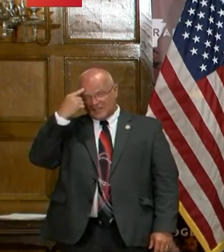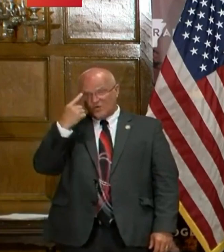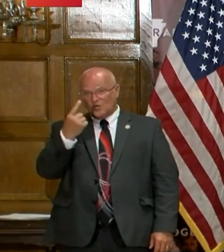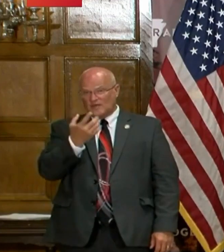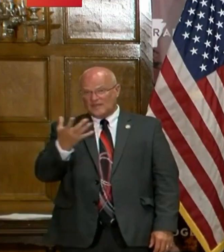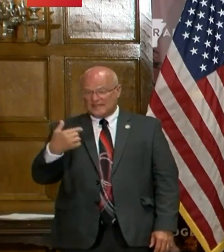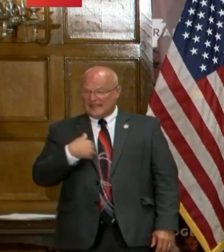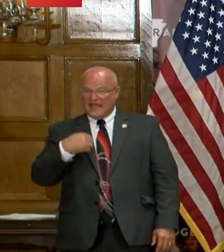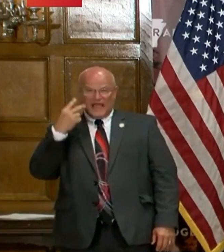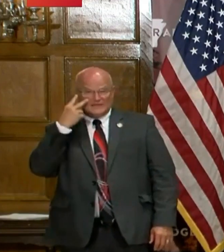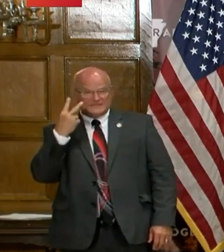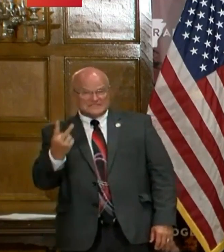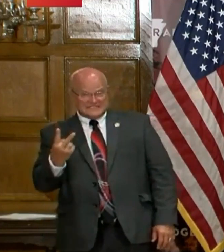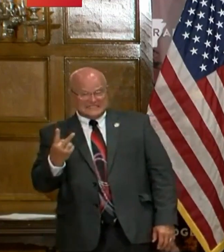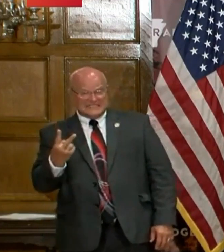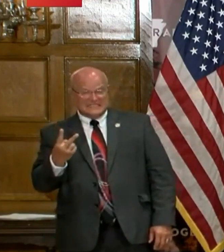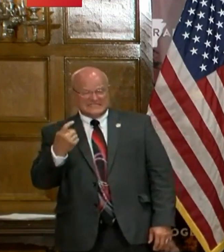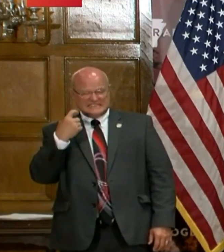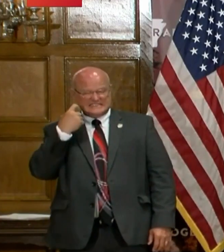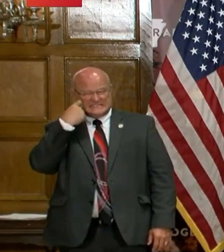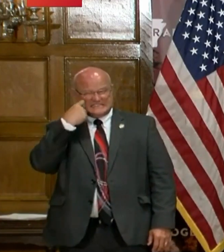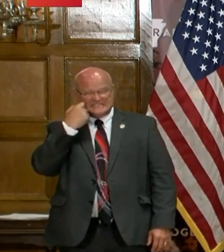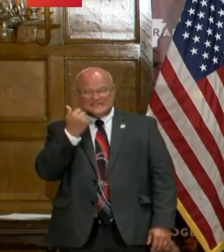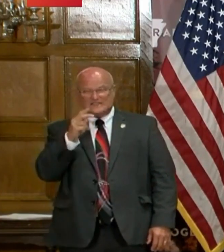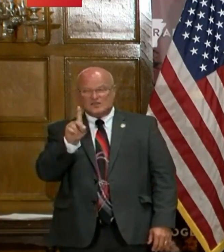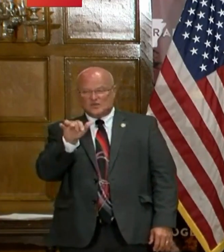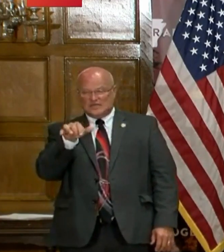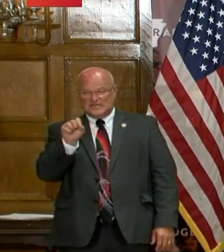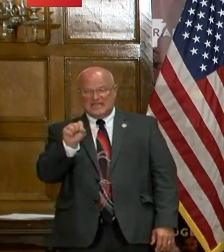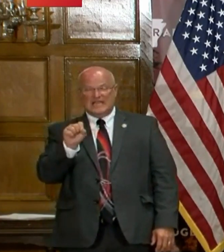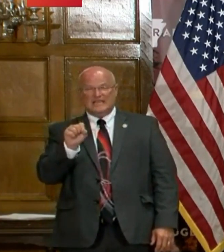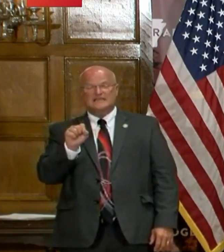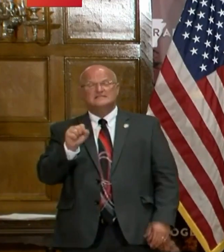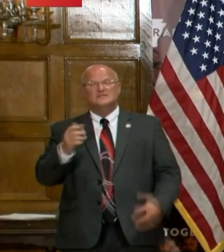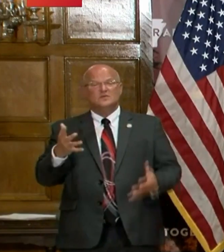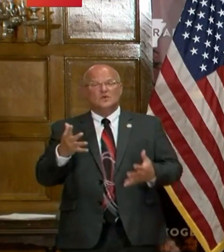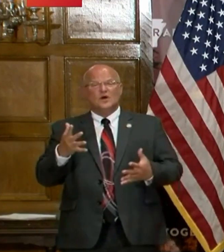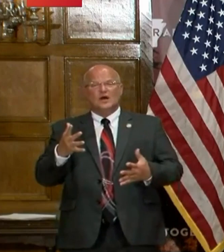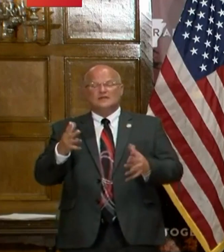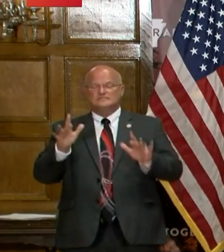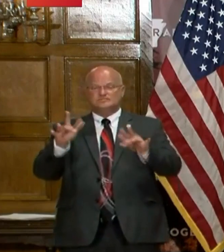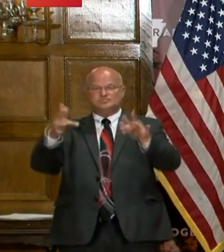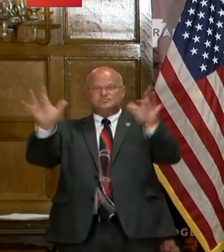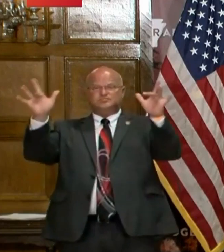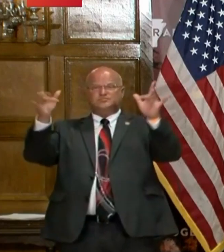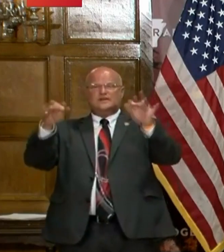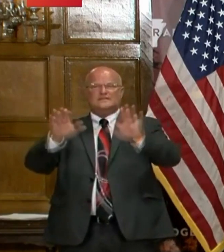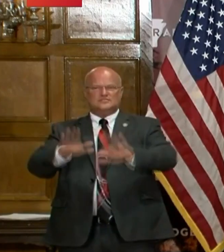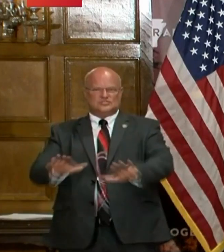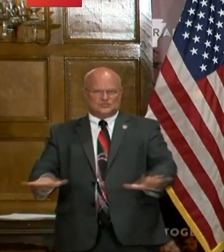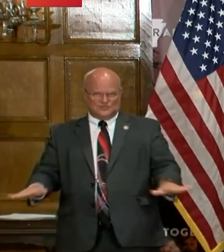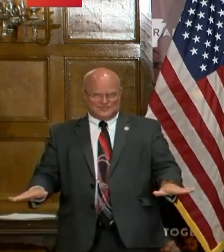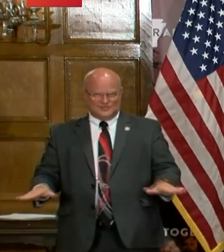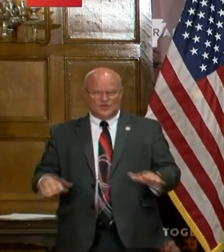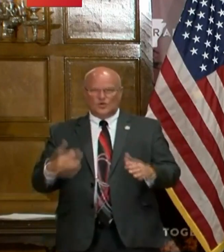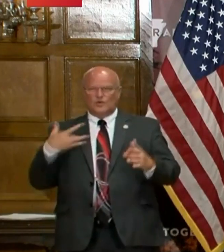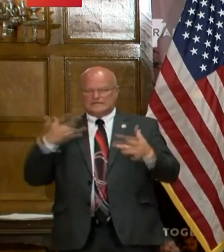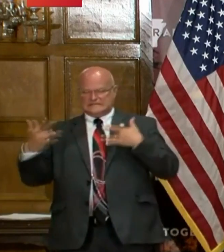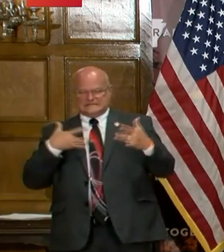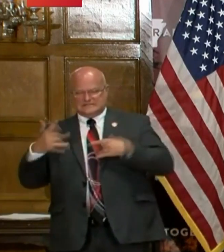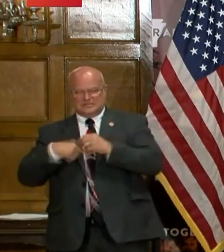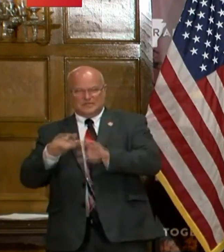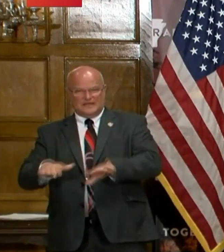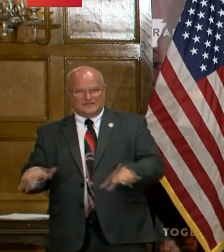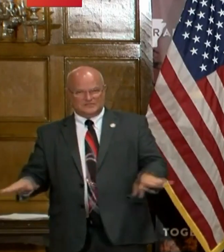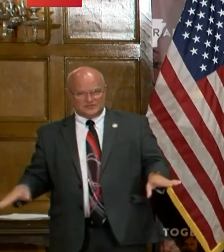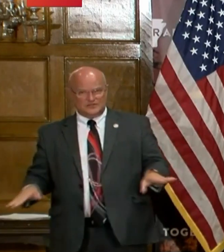Thank you, Governor. I think one of the takeaways that I have seen in just the first few days is the resilience of children.